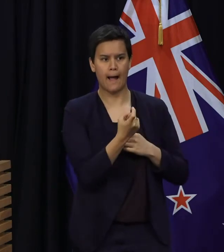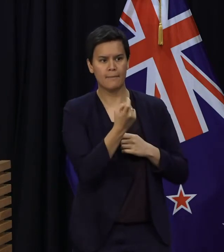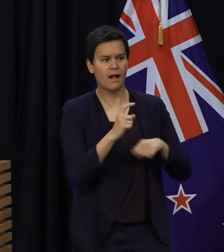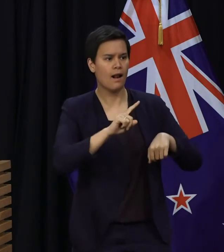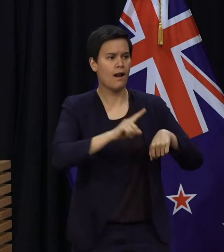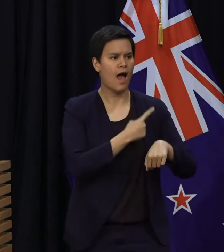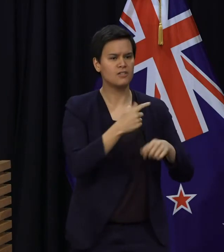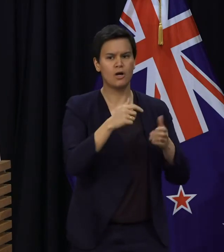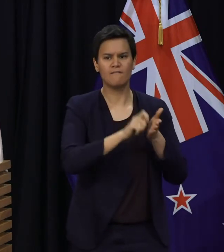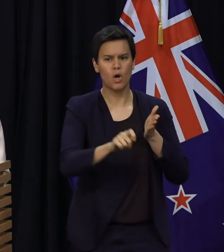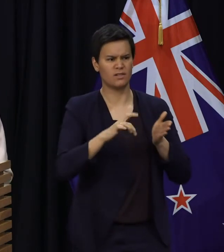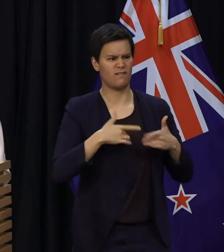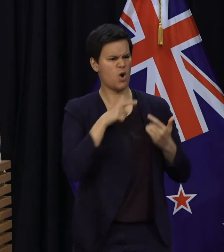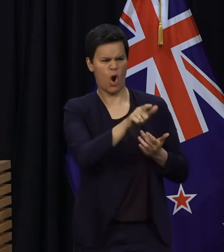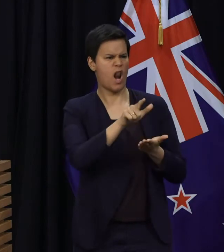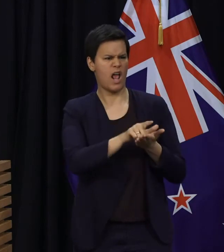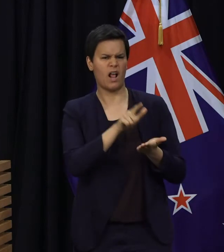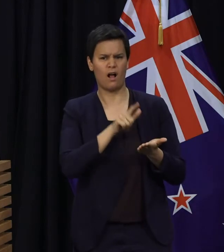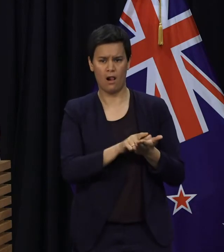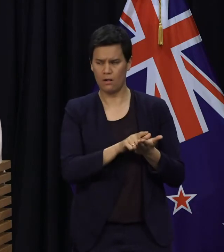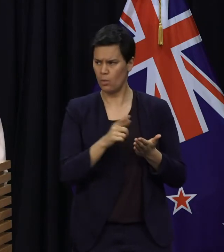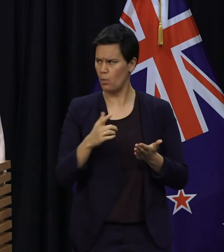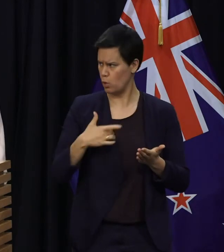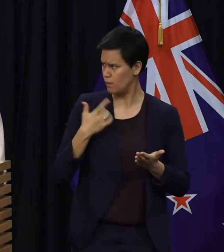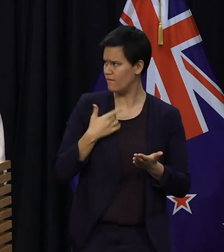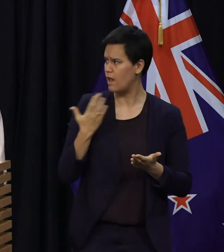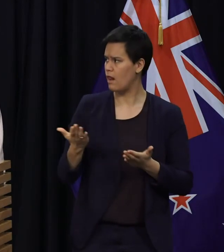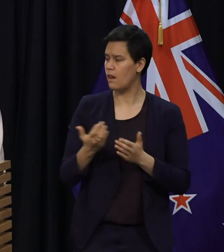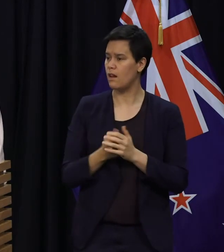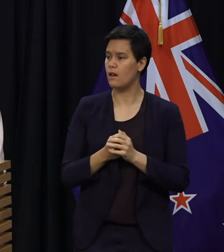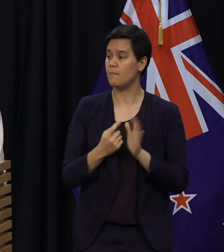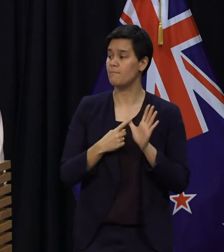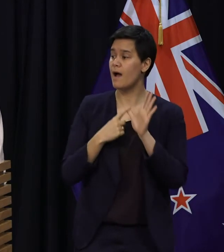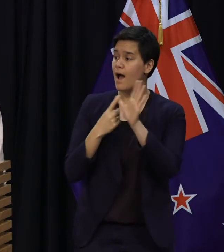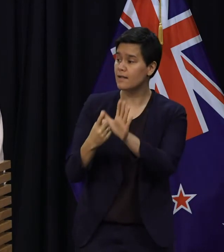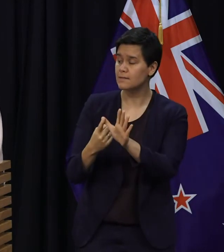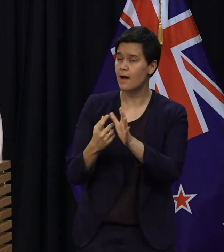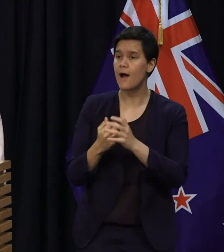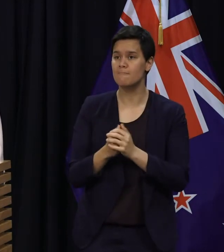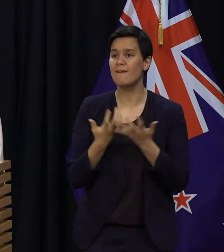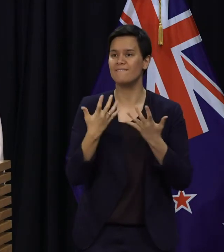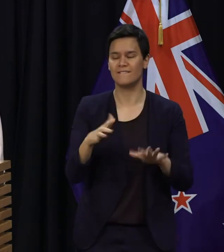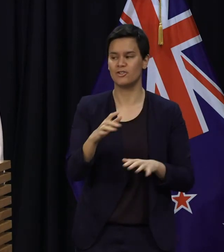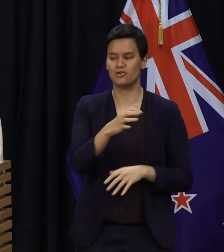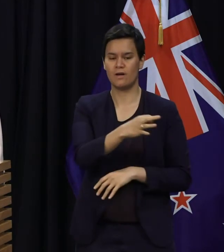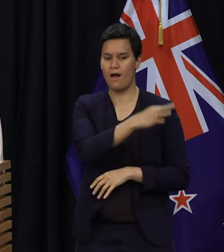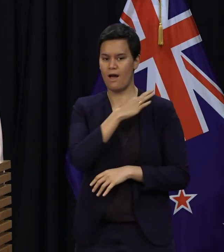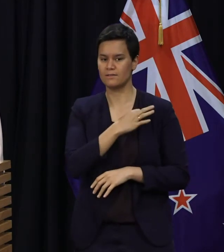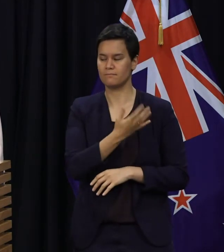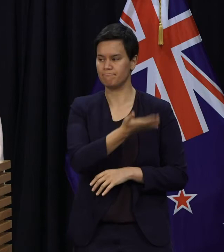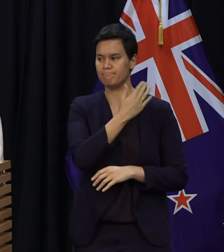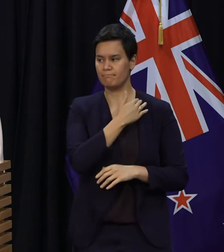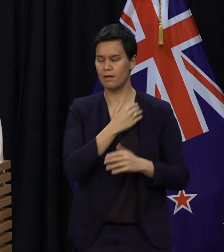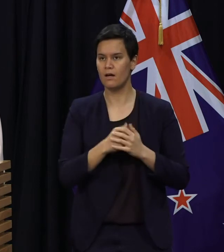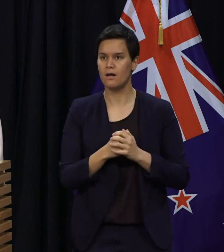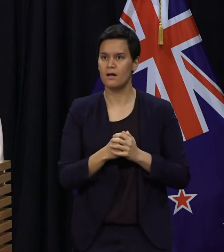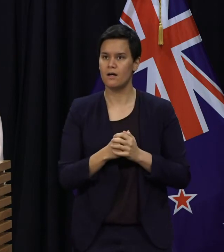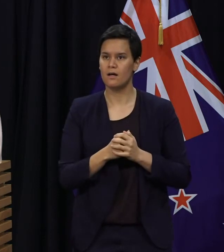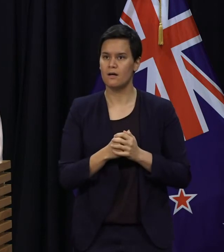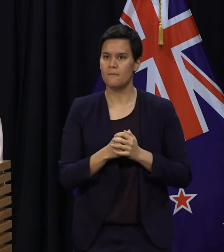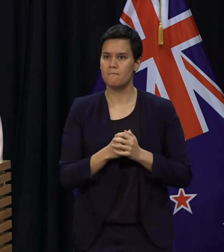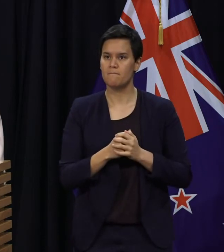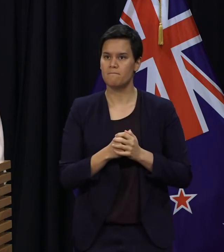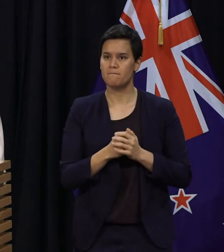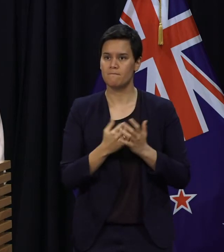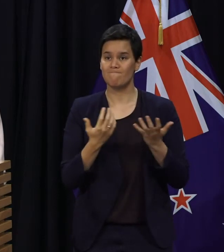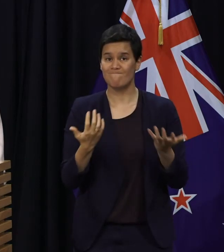about this yesterday, and of course, very mindful. It is, no one in New Zealand would expect any other